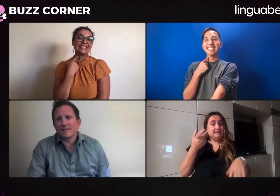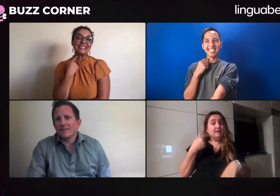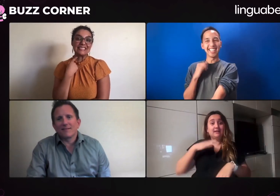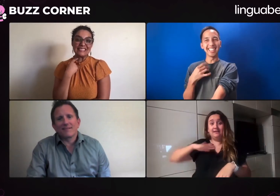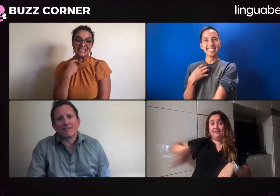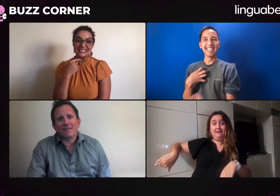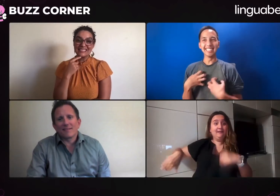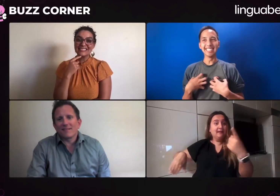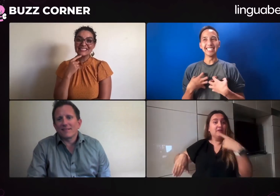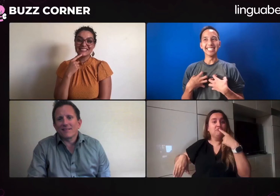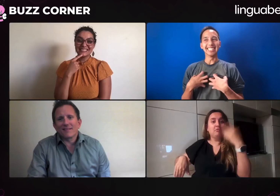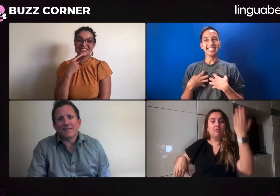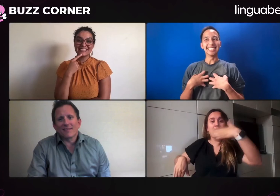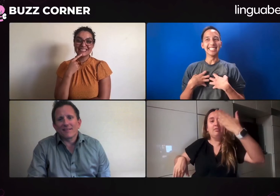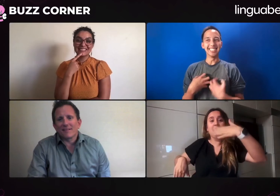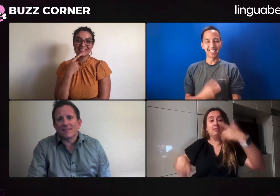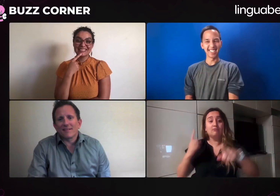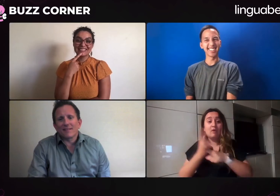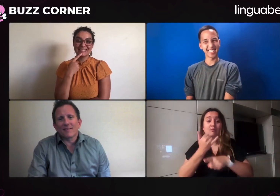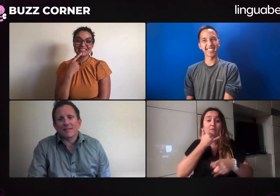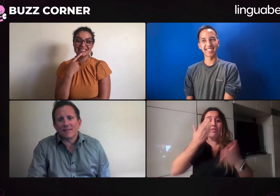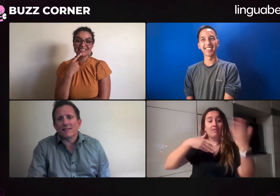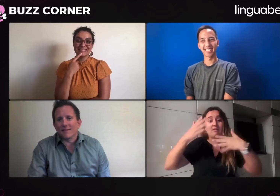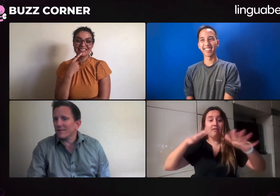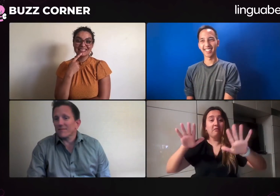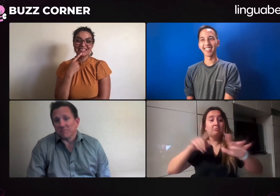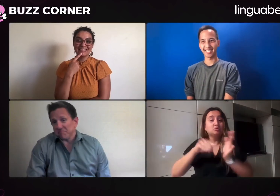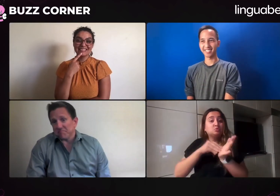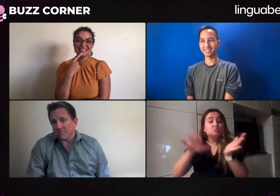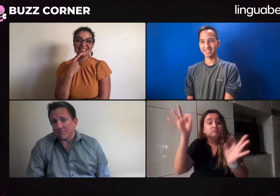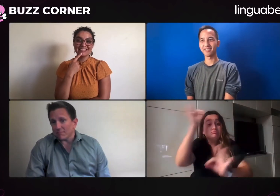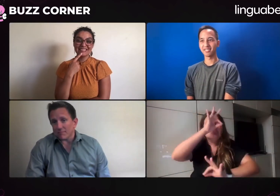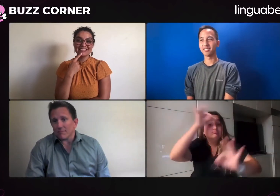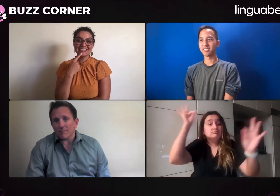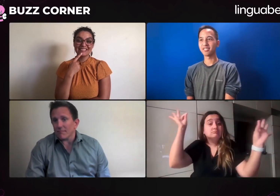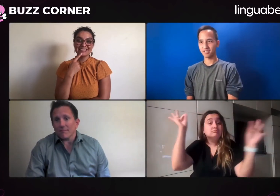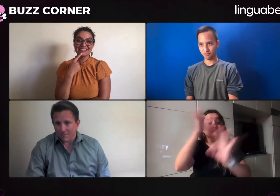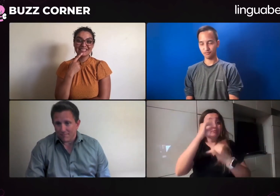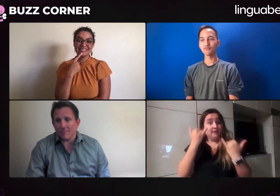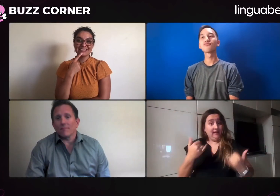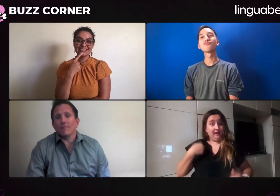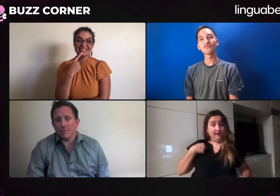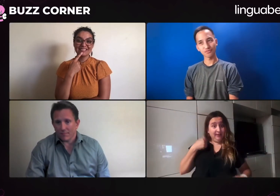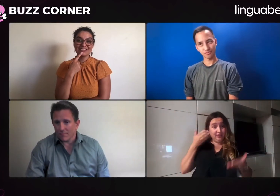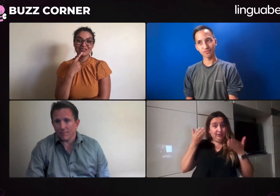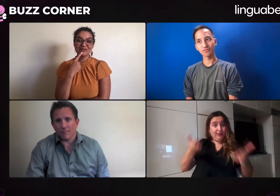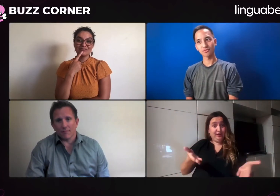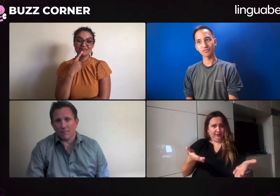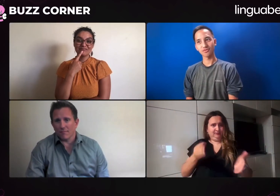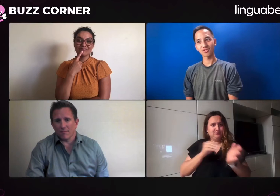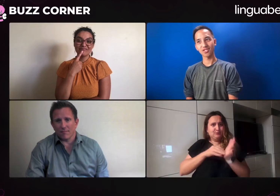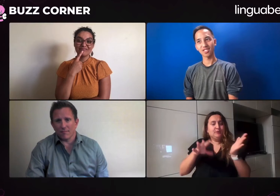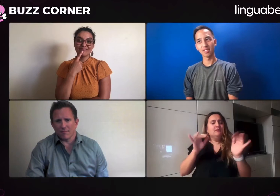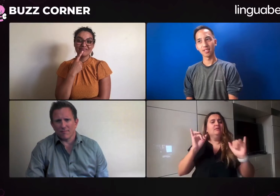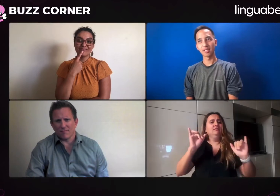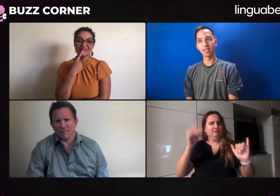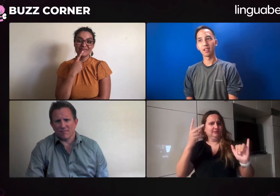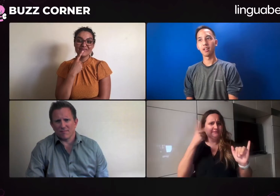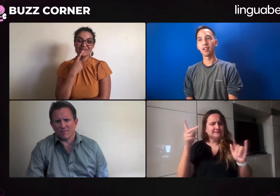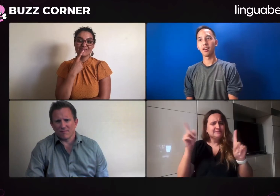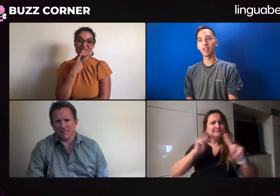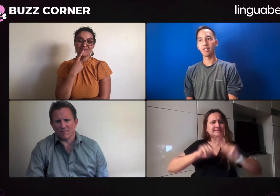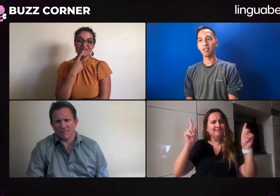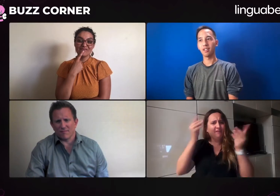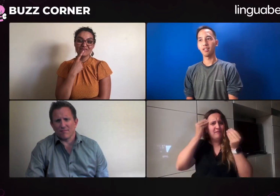this communication clearly. We can improve this way right. or that. Whereas hearing people sometimes will make mistakes and not even realize it. And then, of course, the students don't even realize